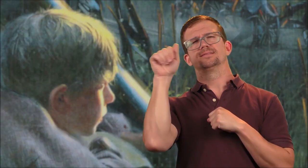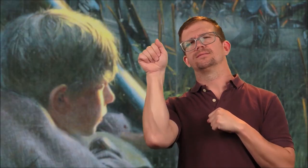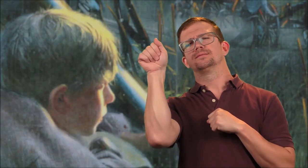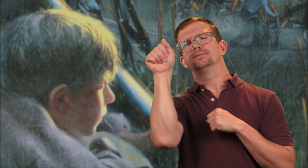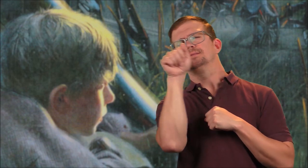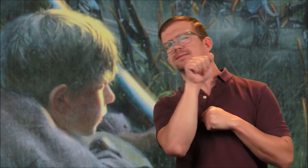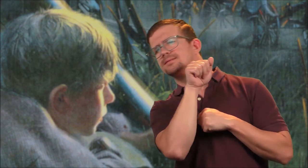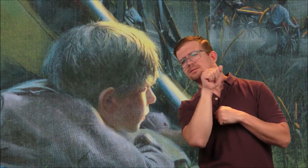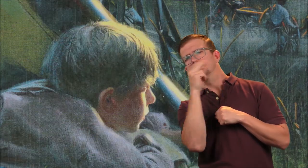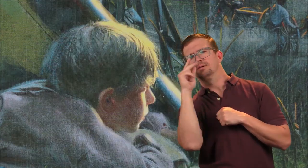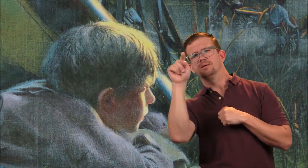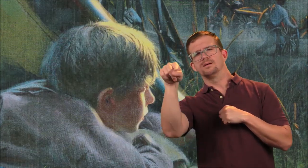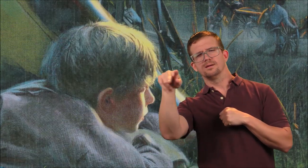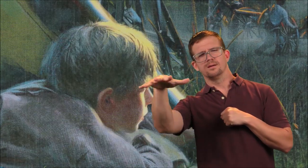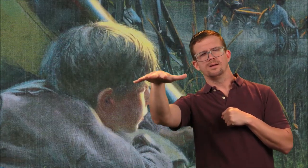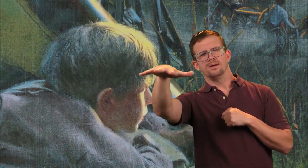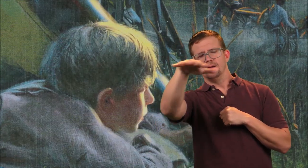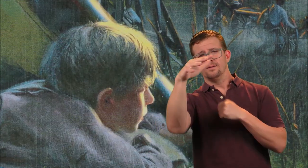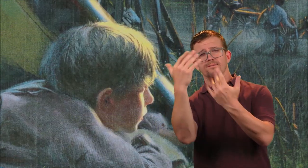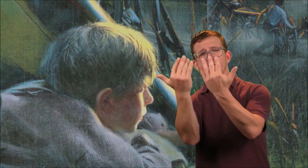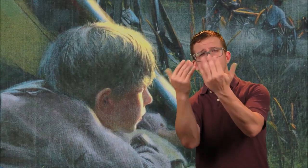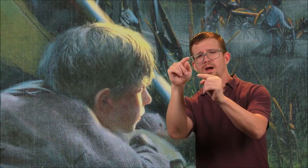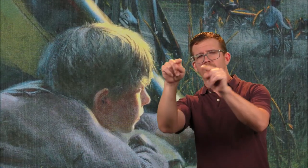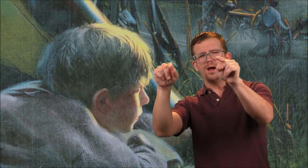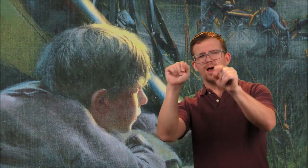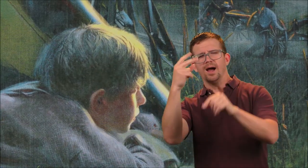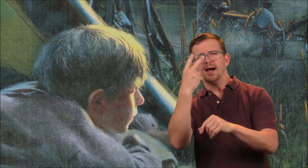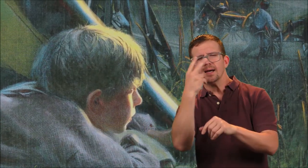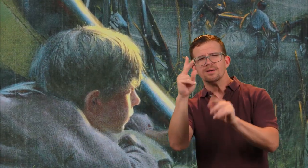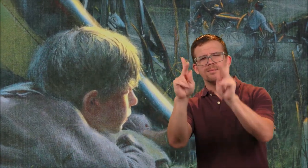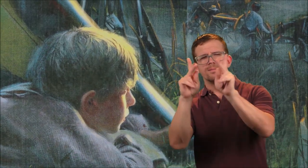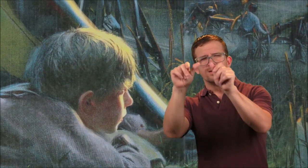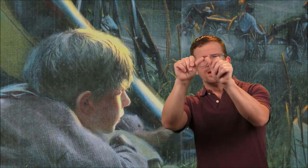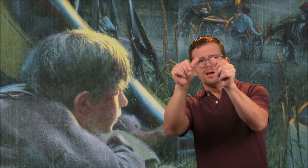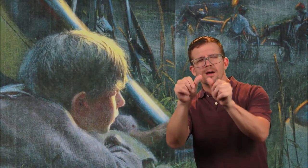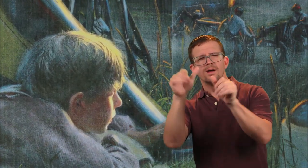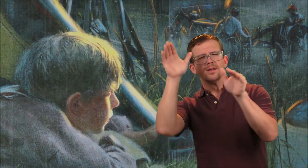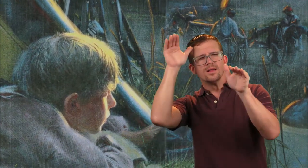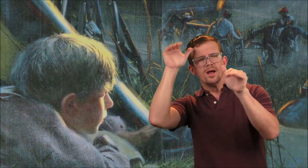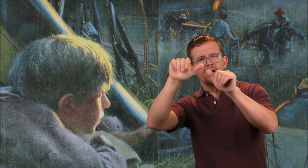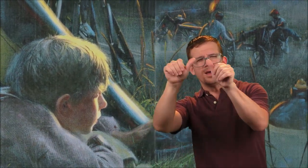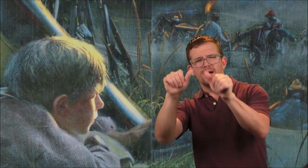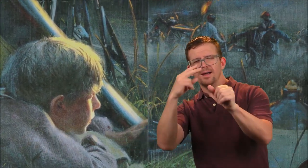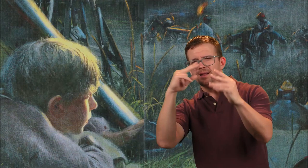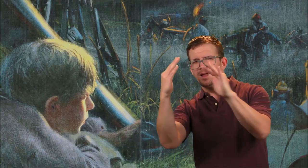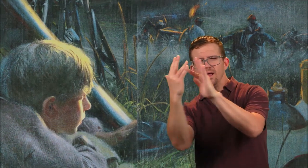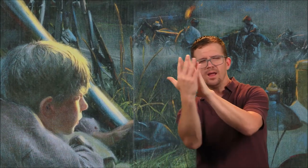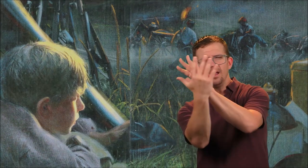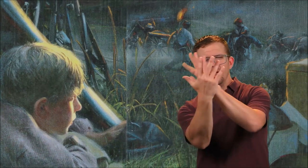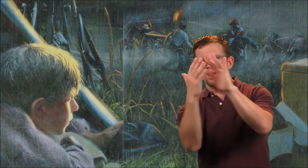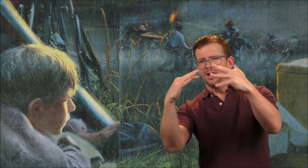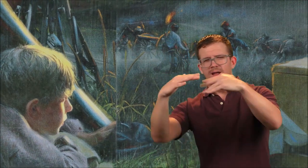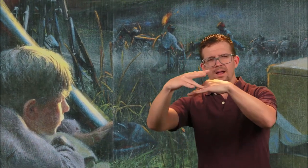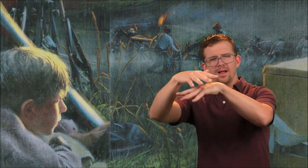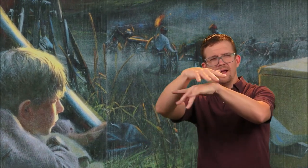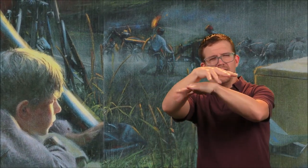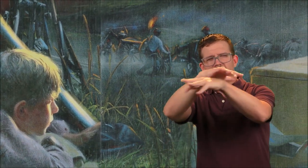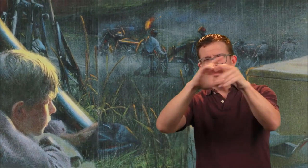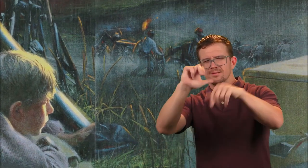When he peeked from his bedroll, the flickering firelight cast ominous shadows of troops digging